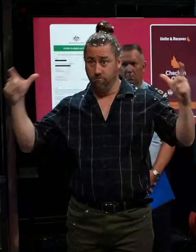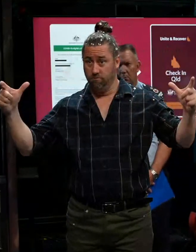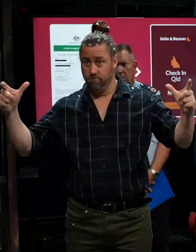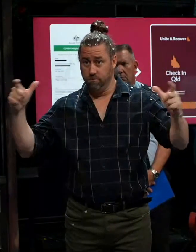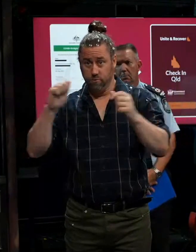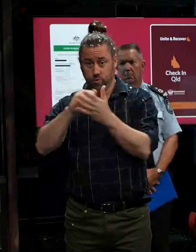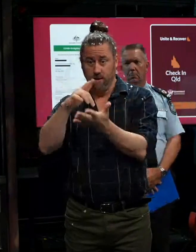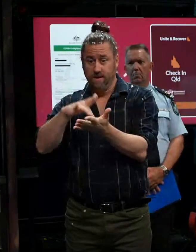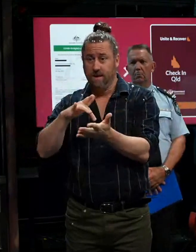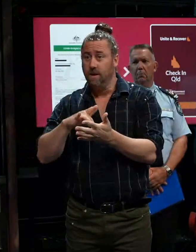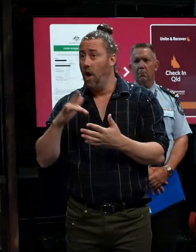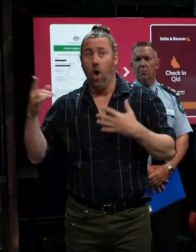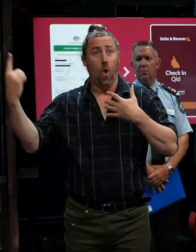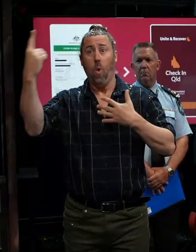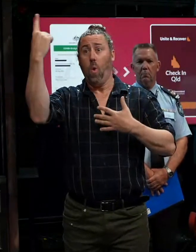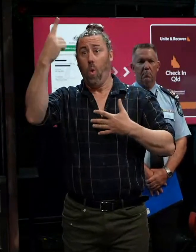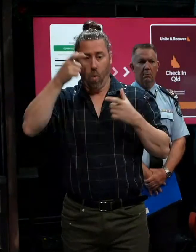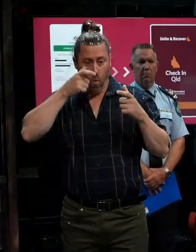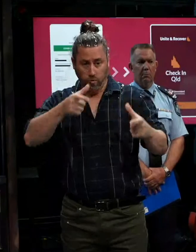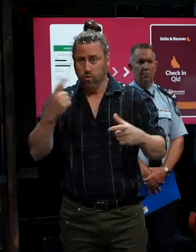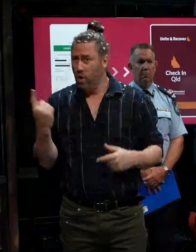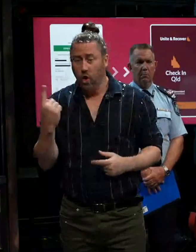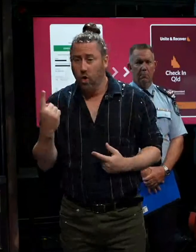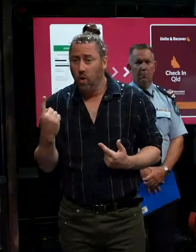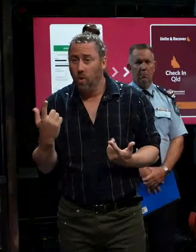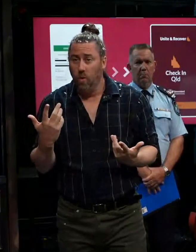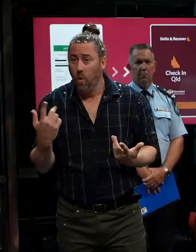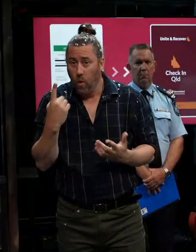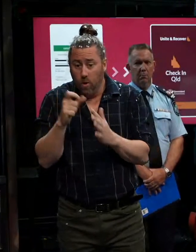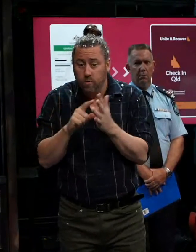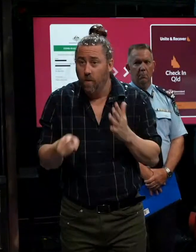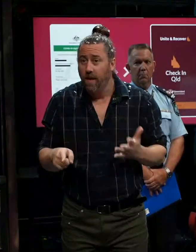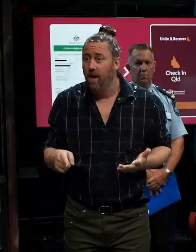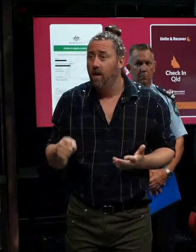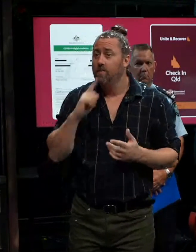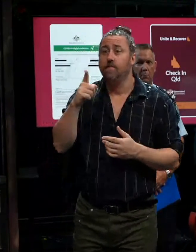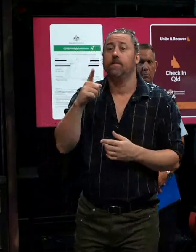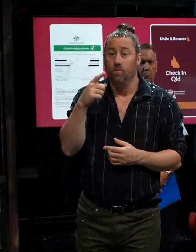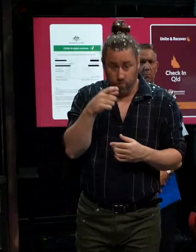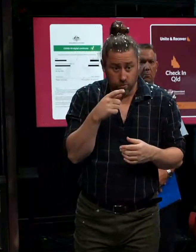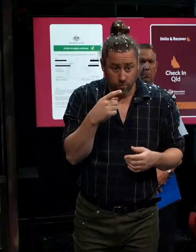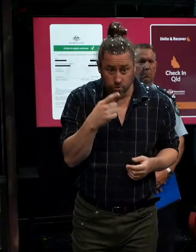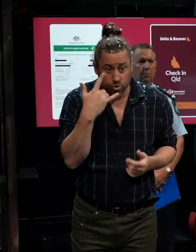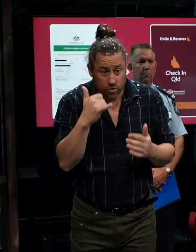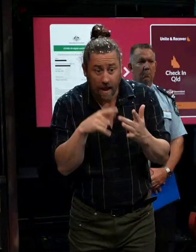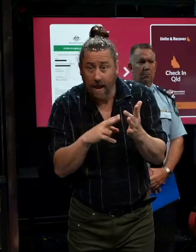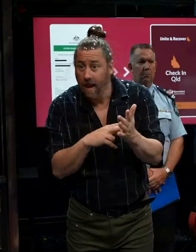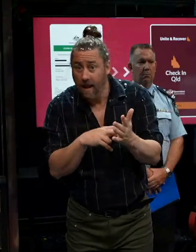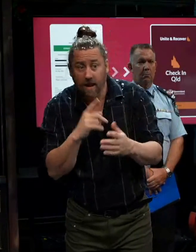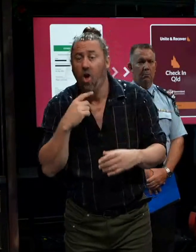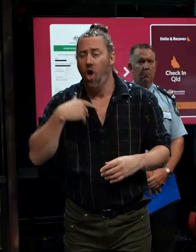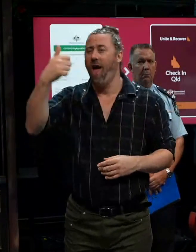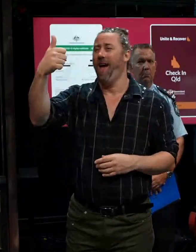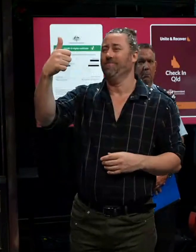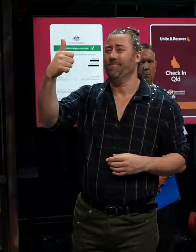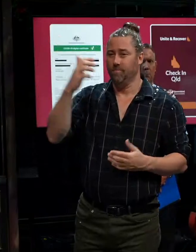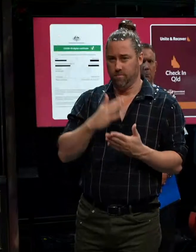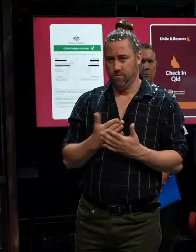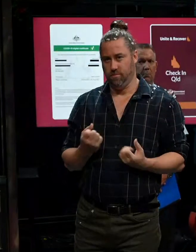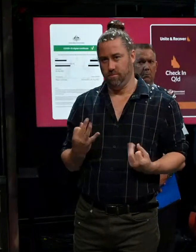anywhere, no one's really actually checking when you're checking in. Yeah, They'll but say, just "Have to you be- checked in?" Yes. Just to be very clear, So though, there will be